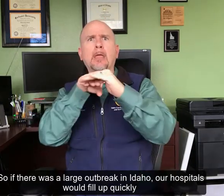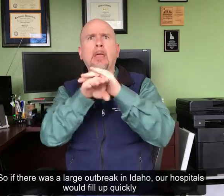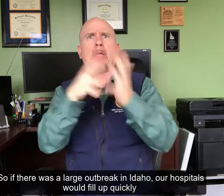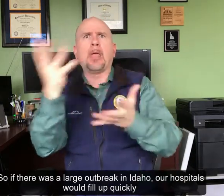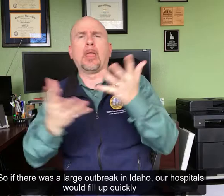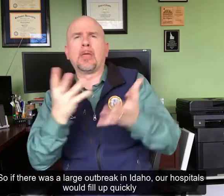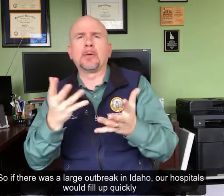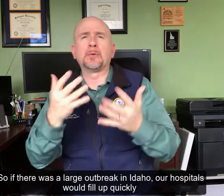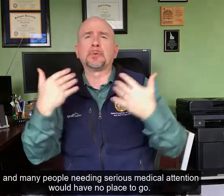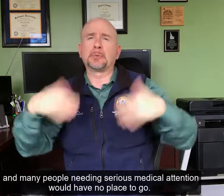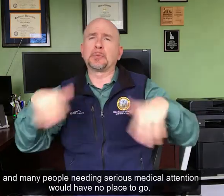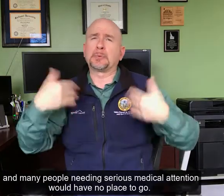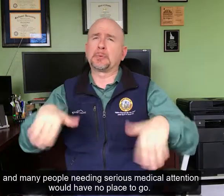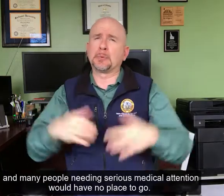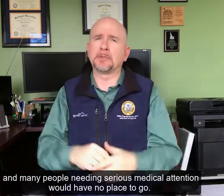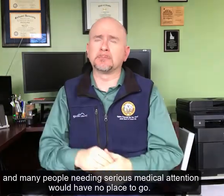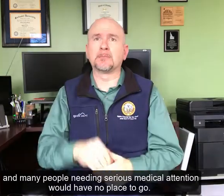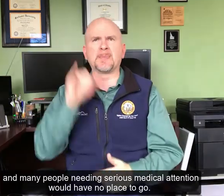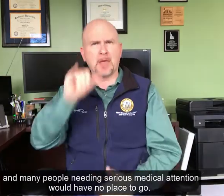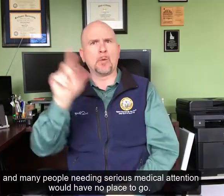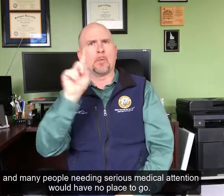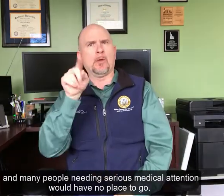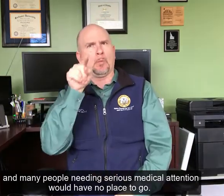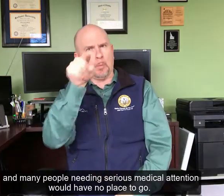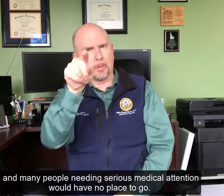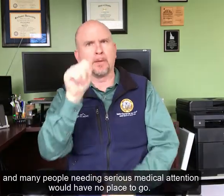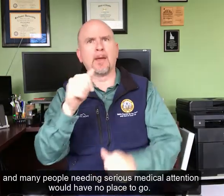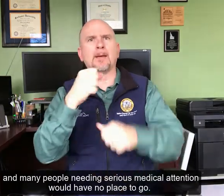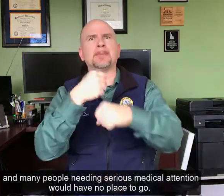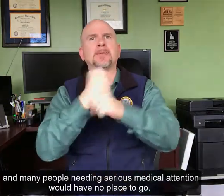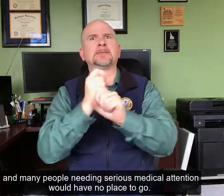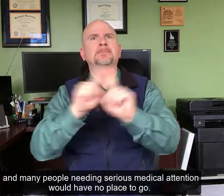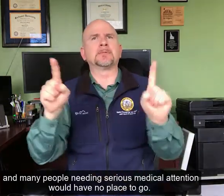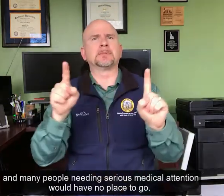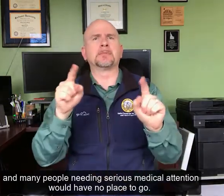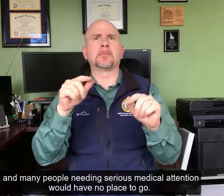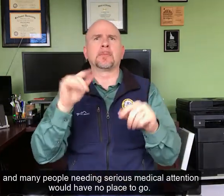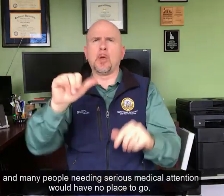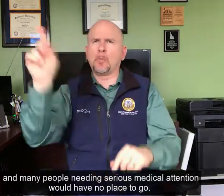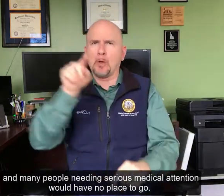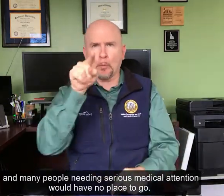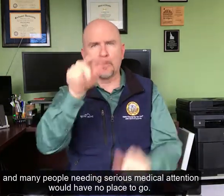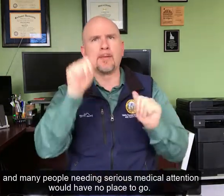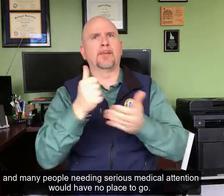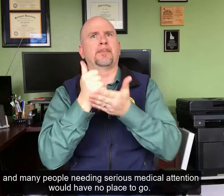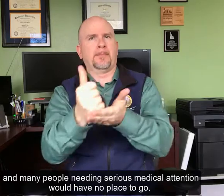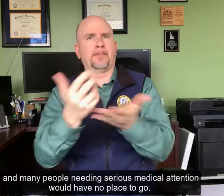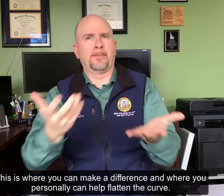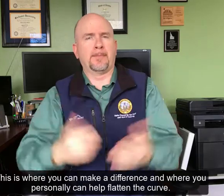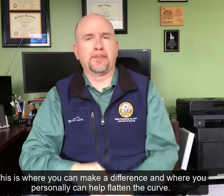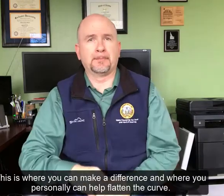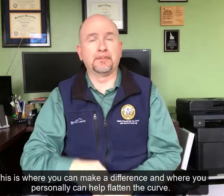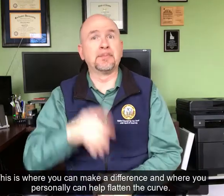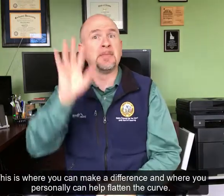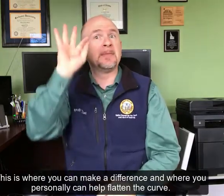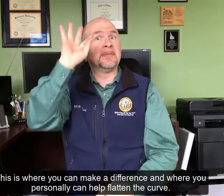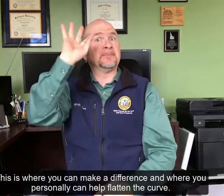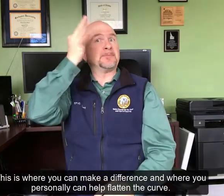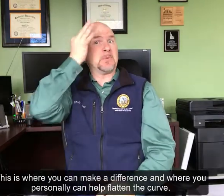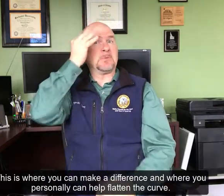up quickly, and many people needing serious medical attention would not have a place to go. This is where you can make a difference,